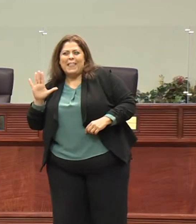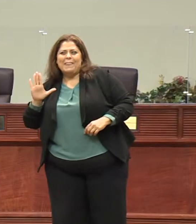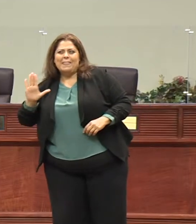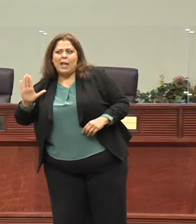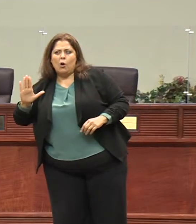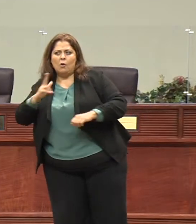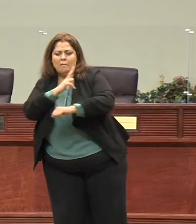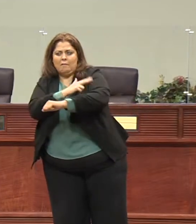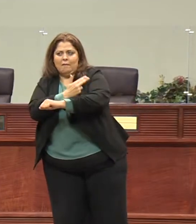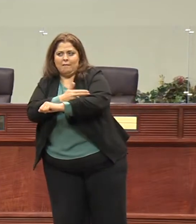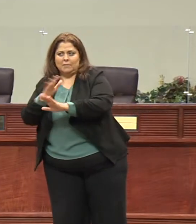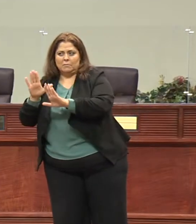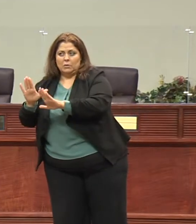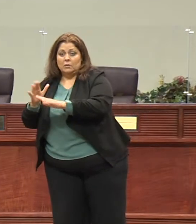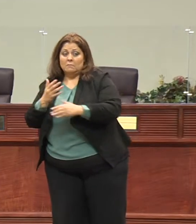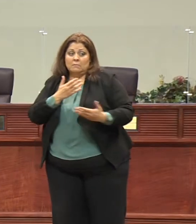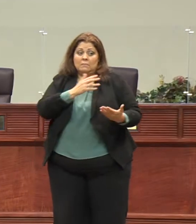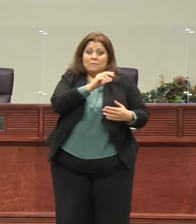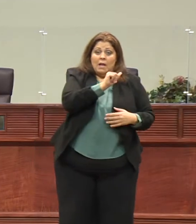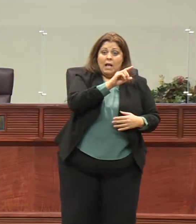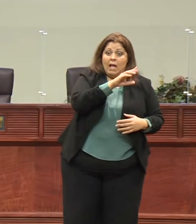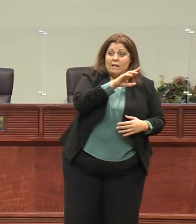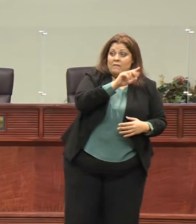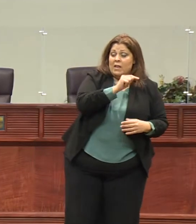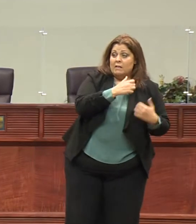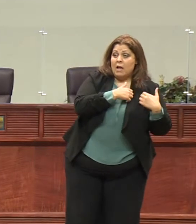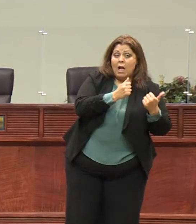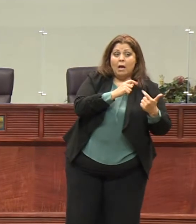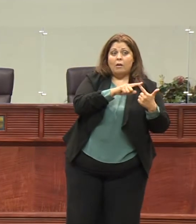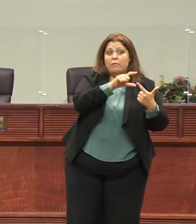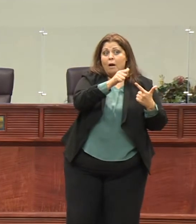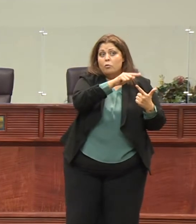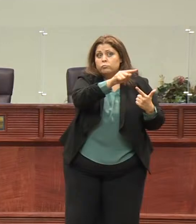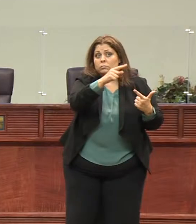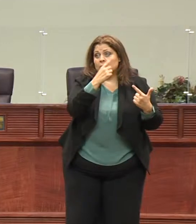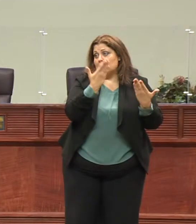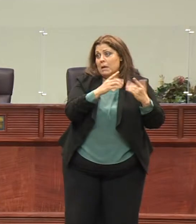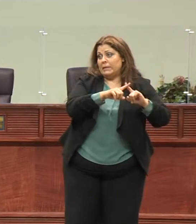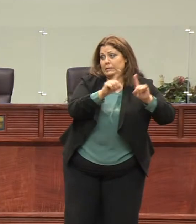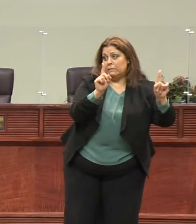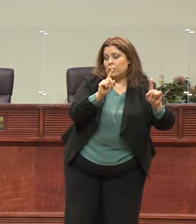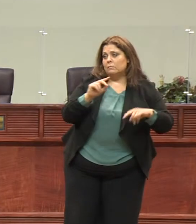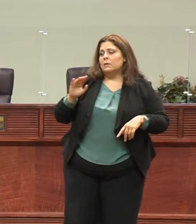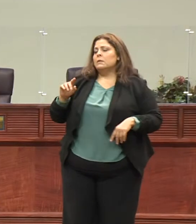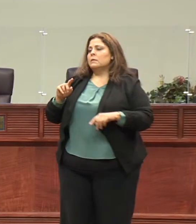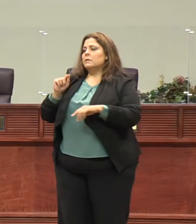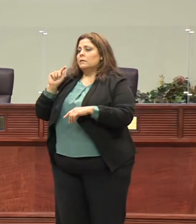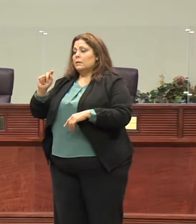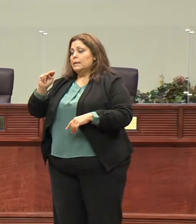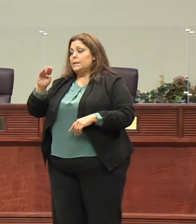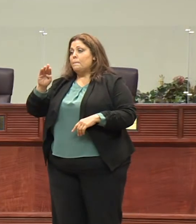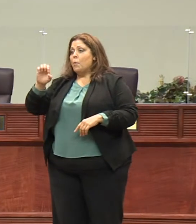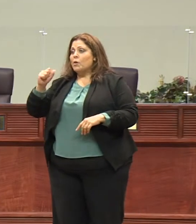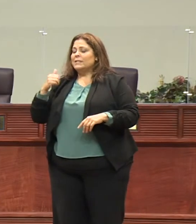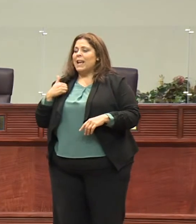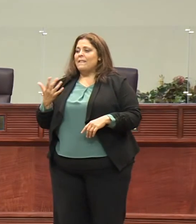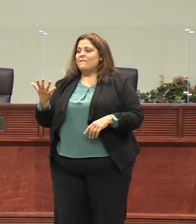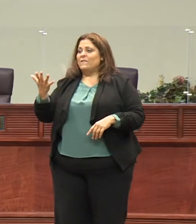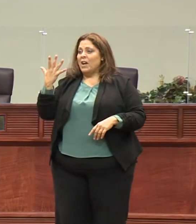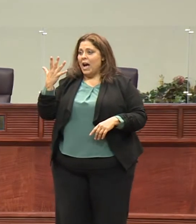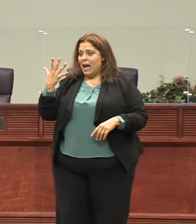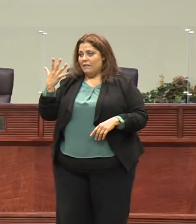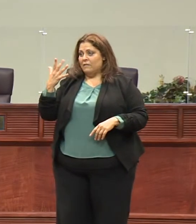that, Advent Health has other pediatric hospital. But Nemours on Friday have 5